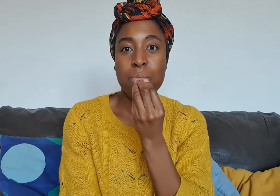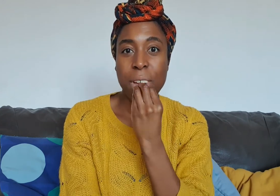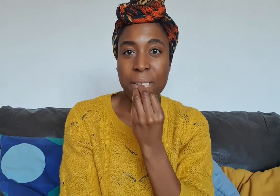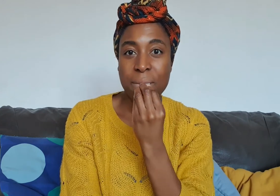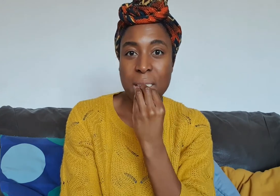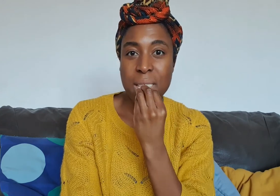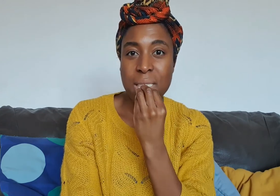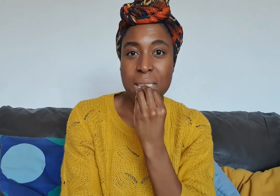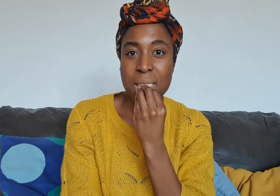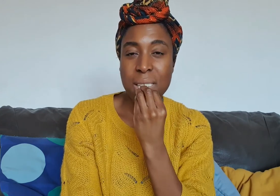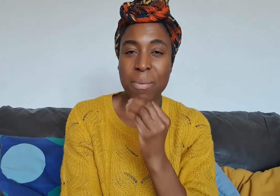Breakfast.